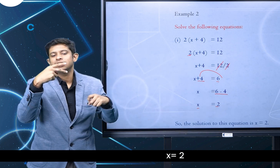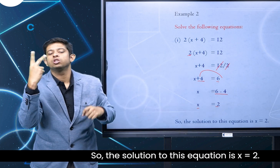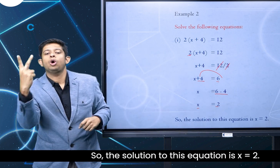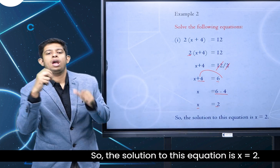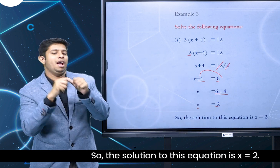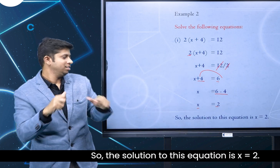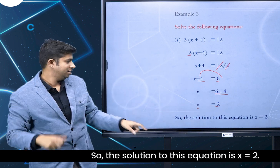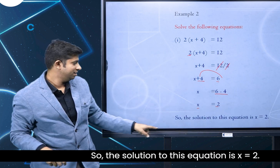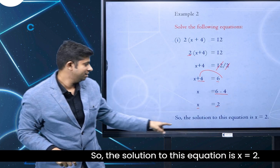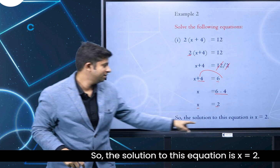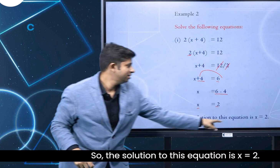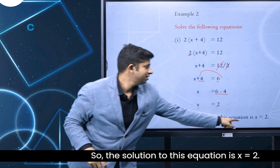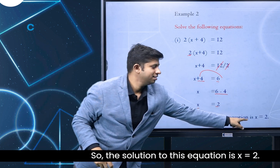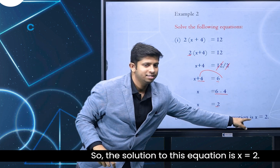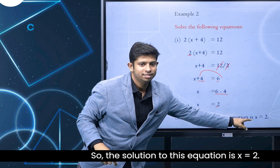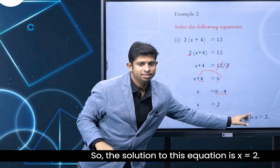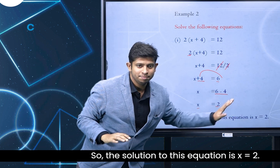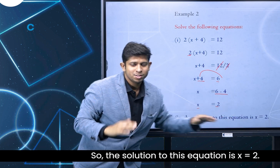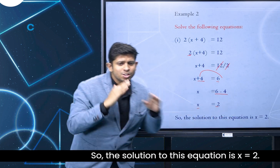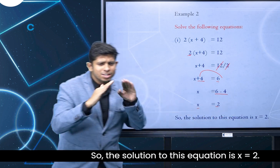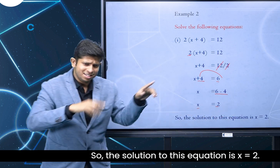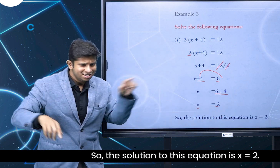So the solution to this equation is x equals to 2.